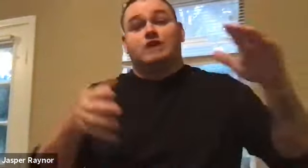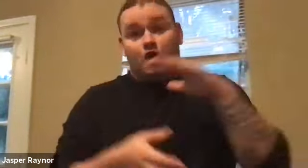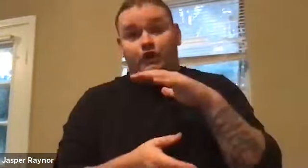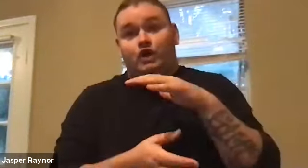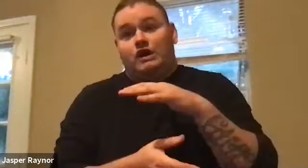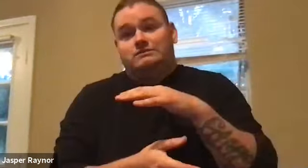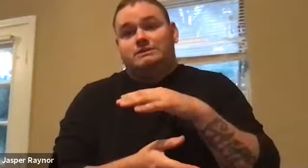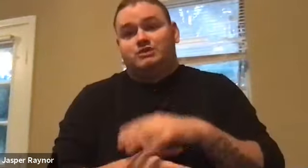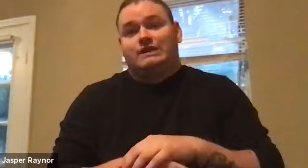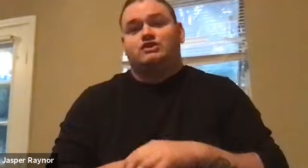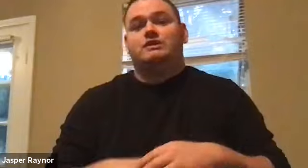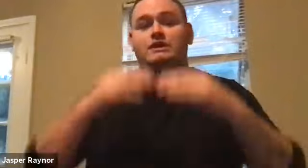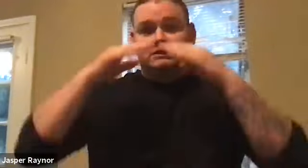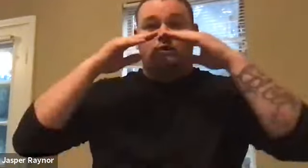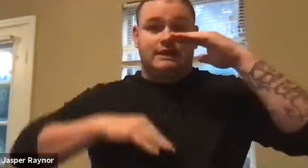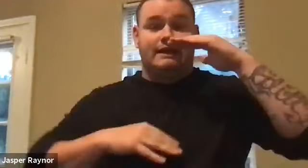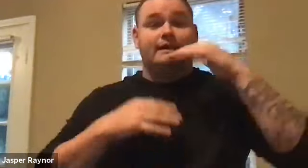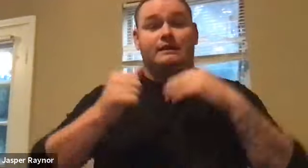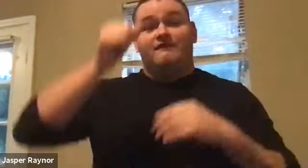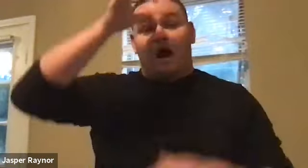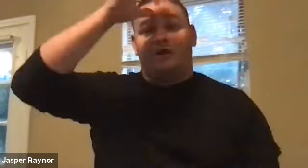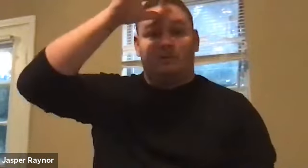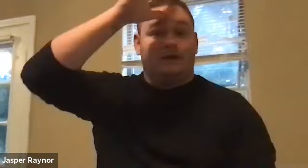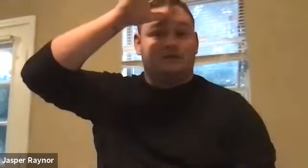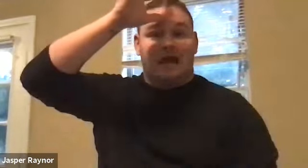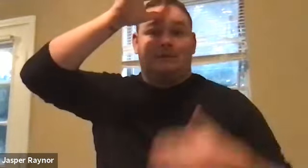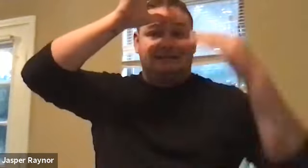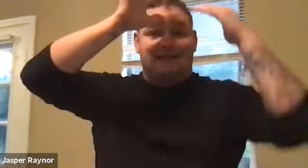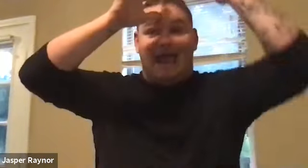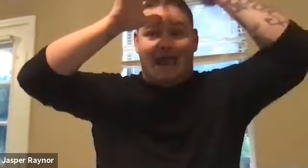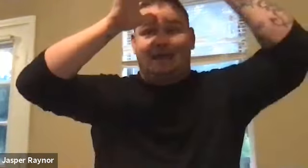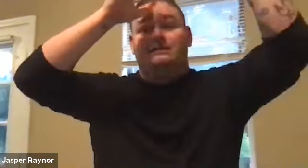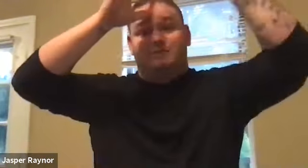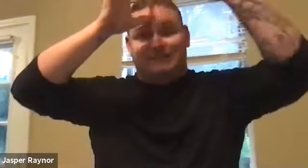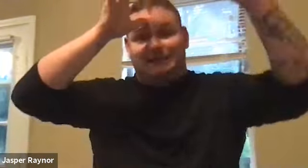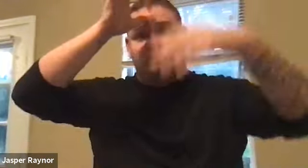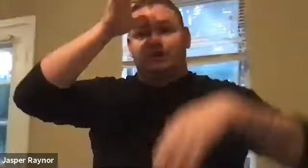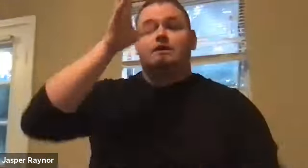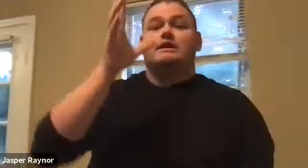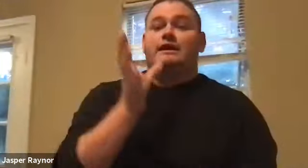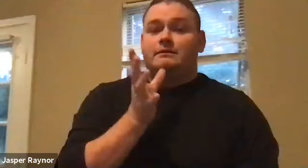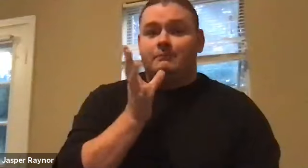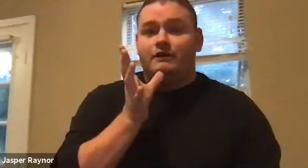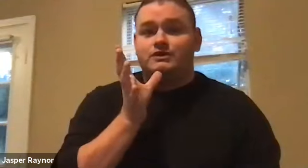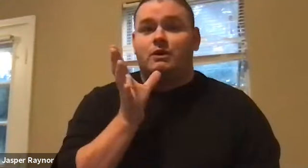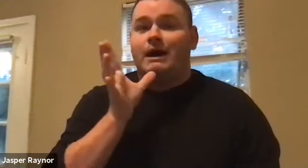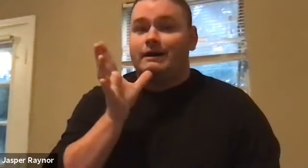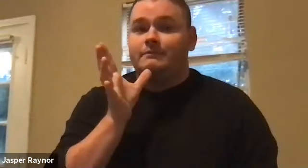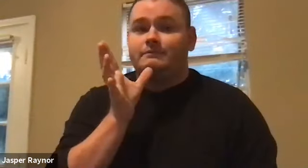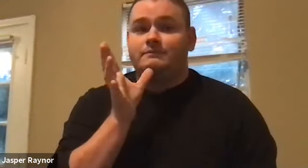under her husband's protection. So setting the father would be on top. He's the head, the protector, and mother's on bottom.